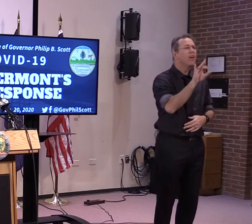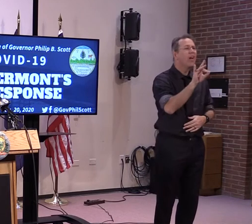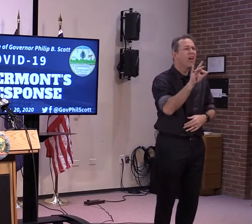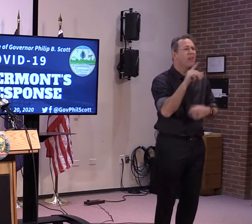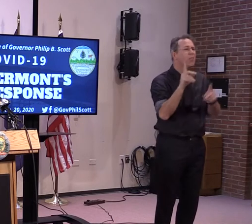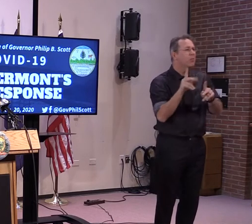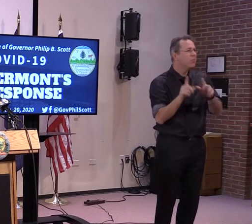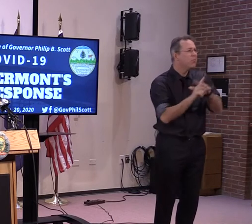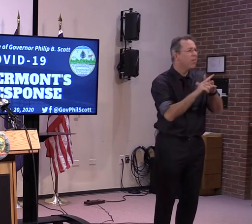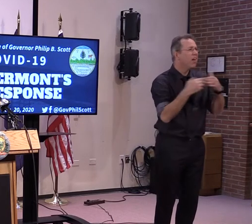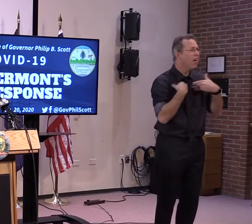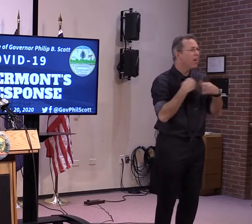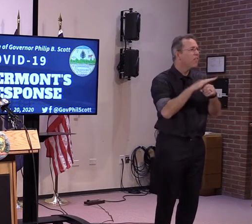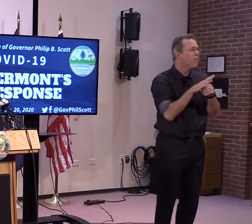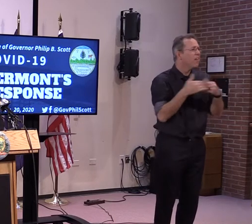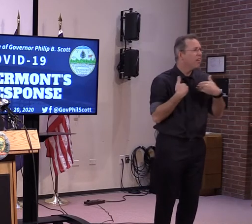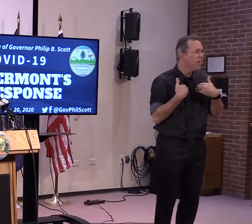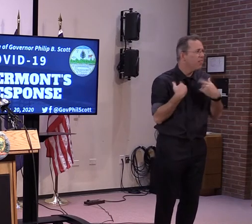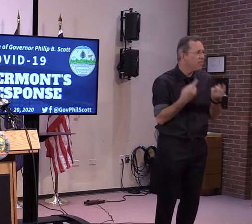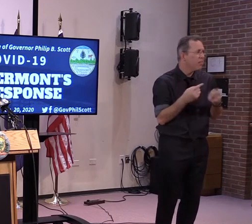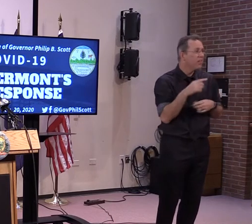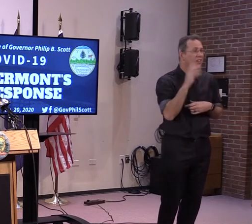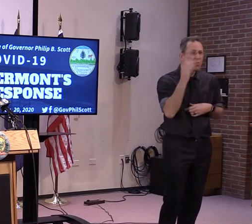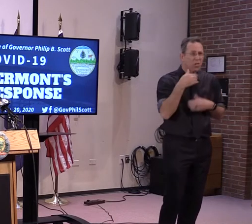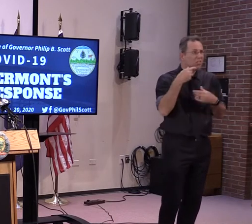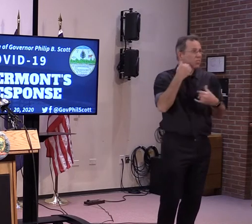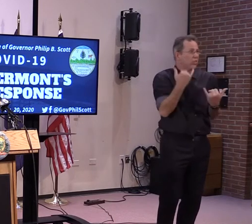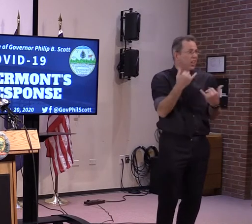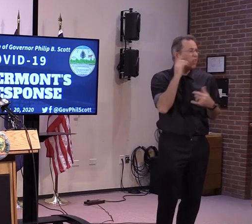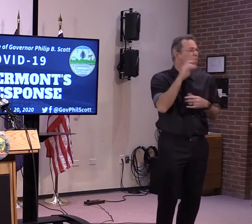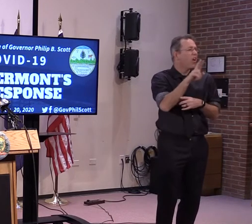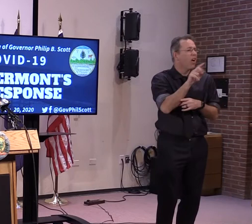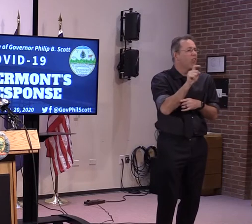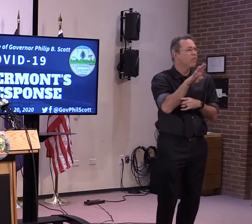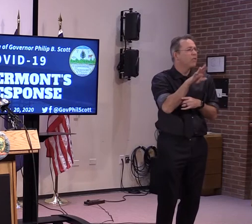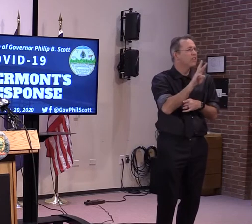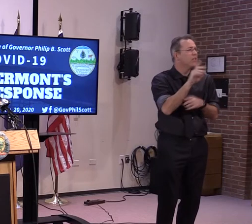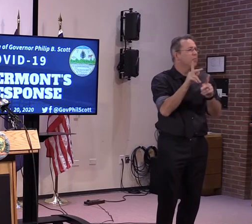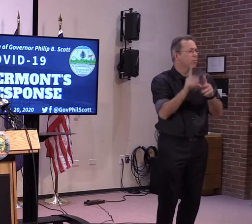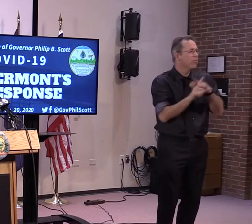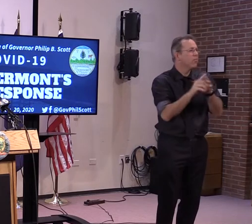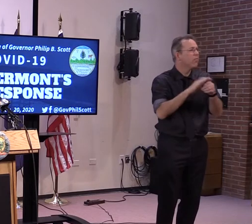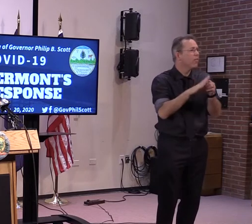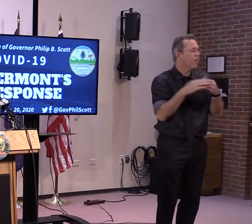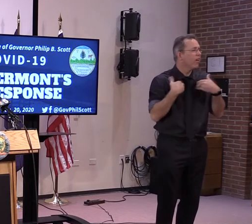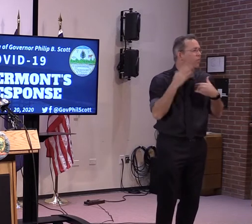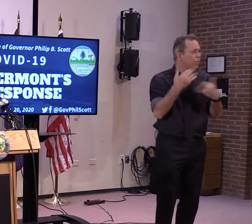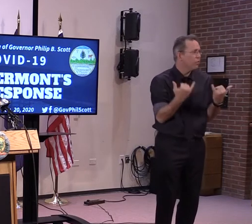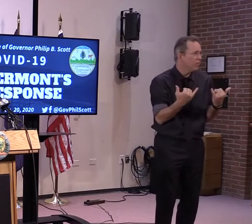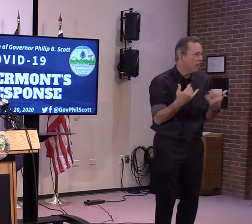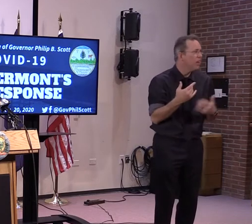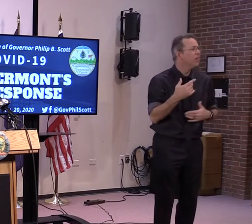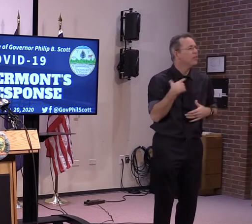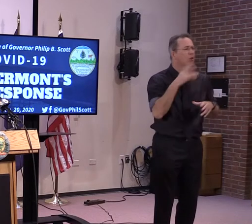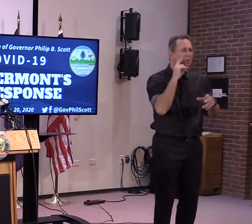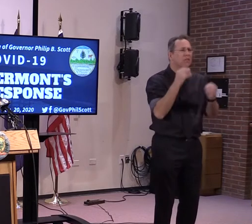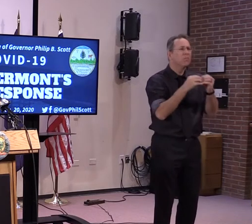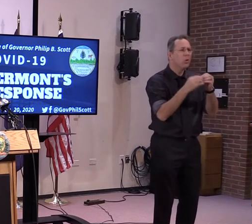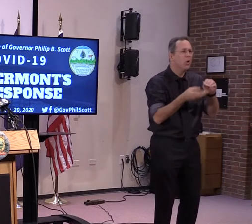and 146 will be reported today, we continue to see very concerning